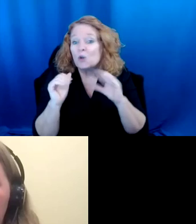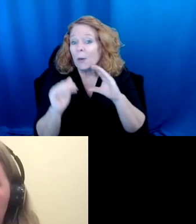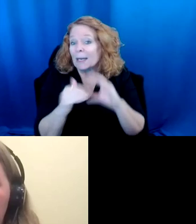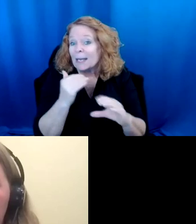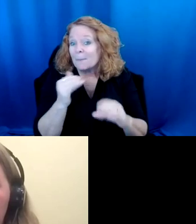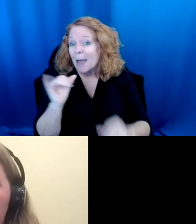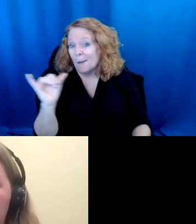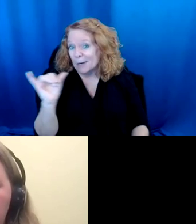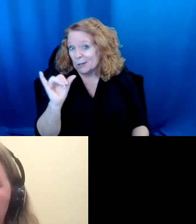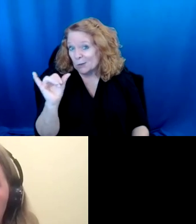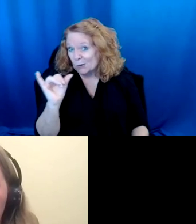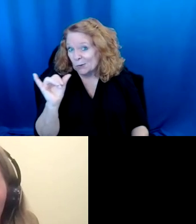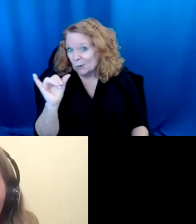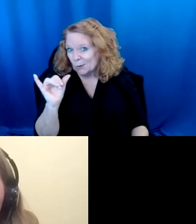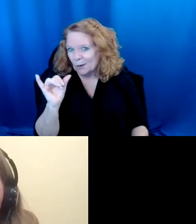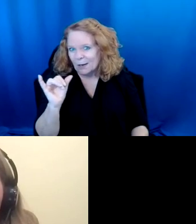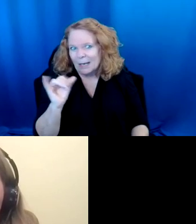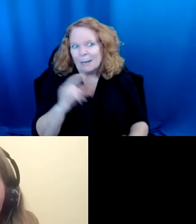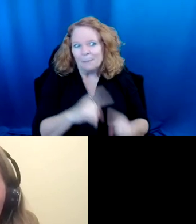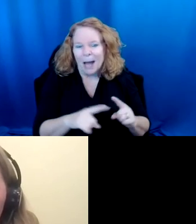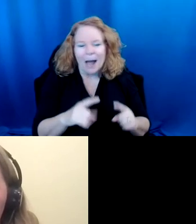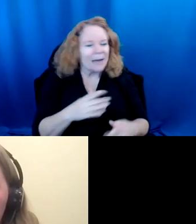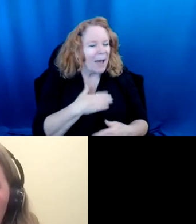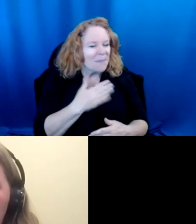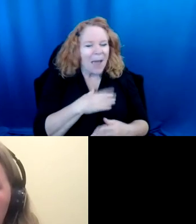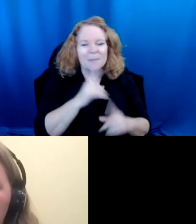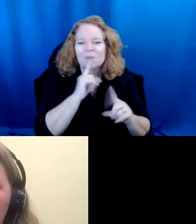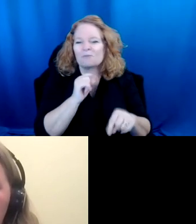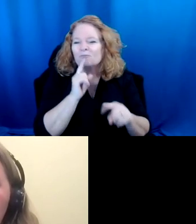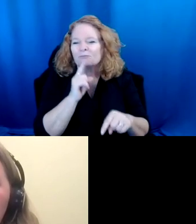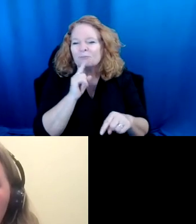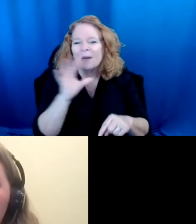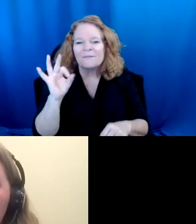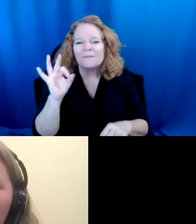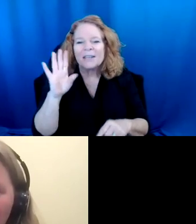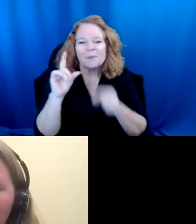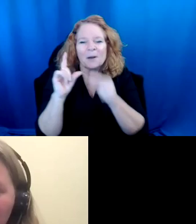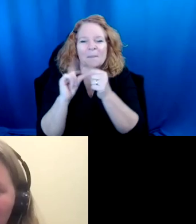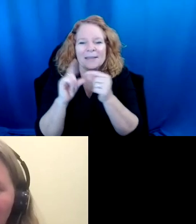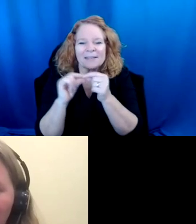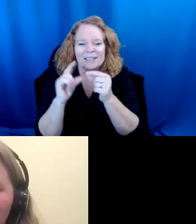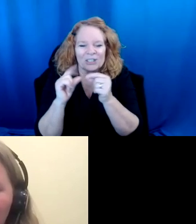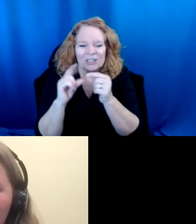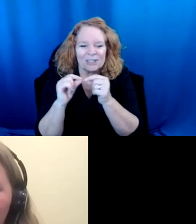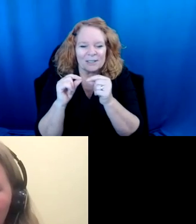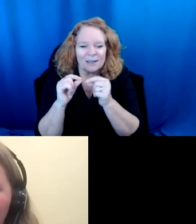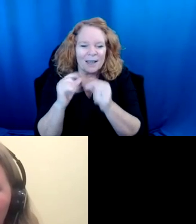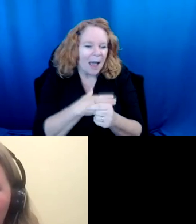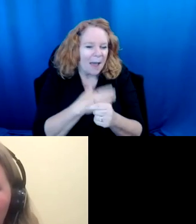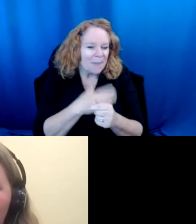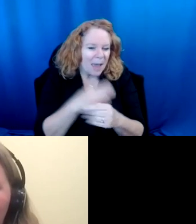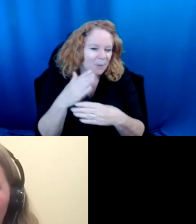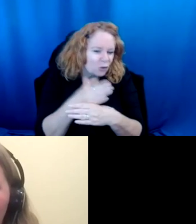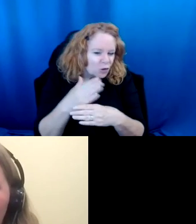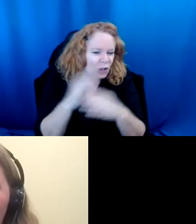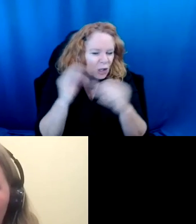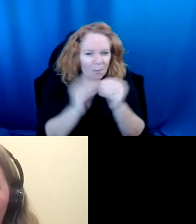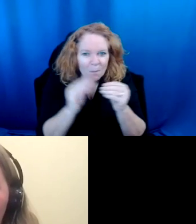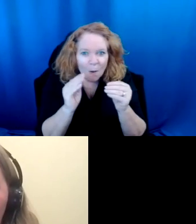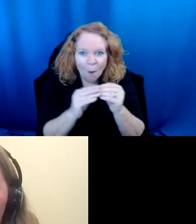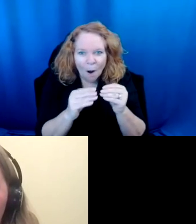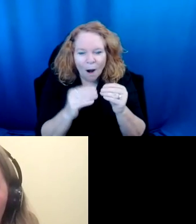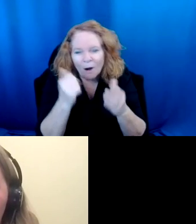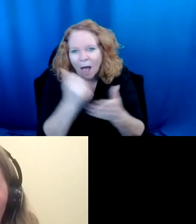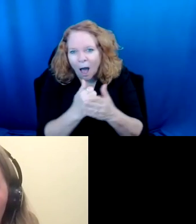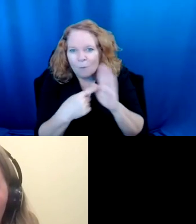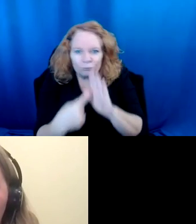but I'm really happy to answer by Facebook Messenger and happy to share further or point you in the direction of where I've